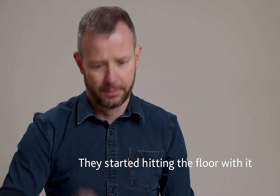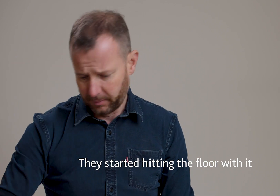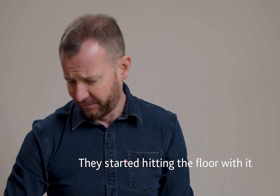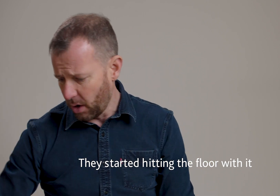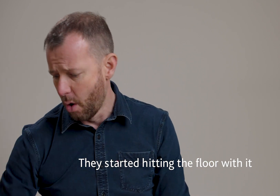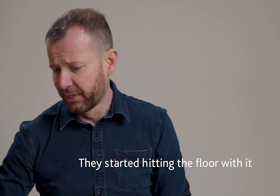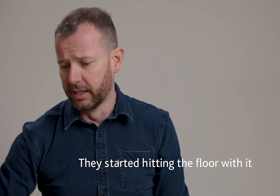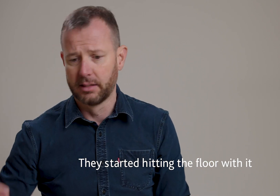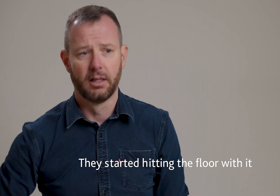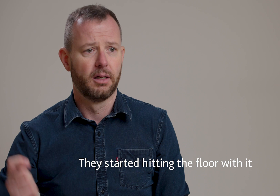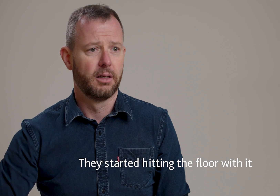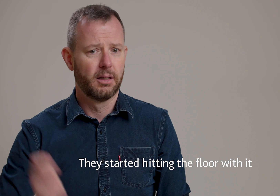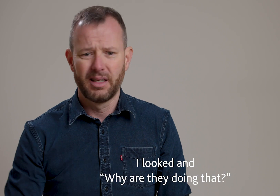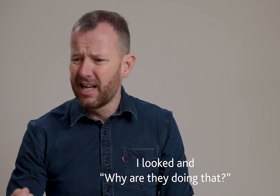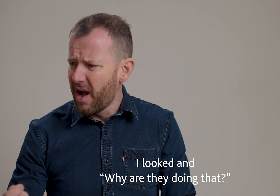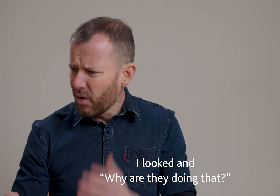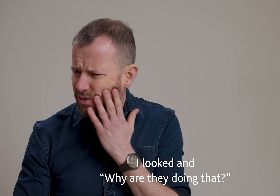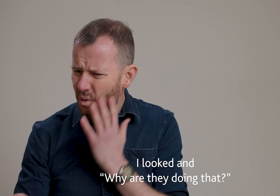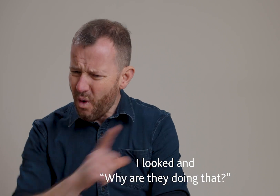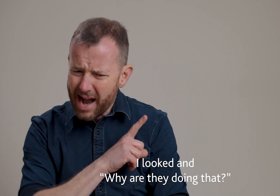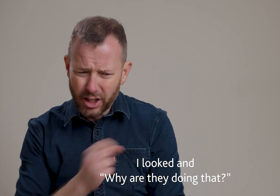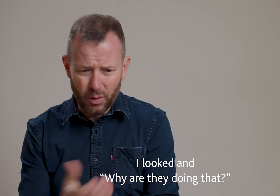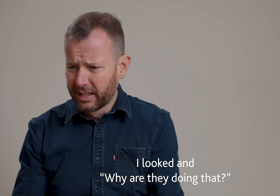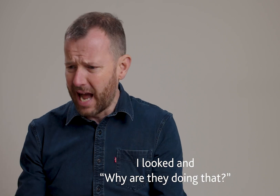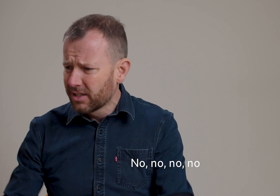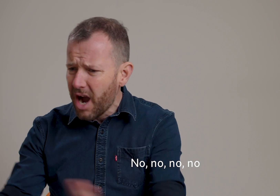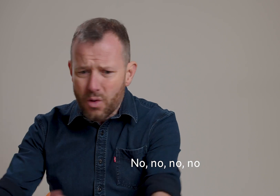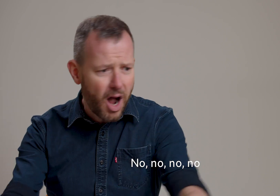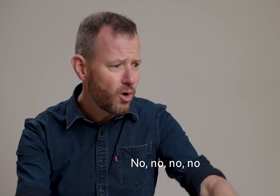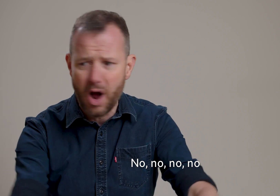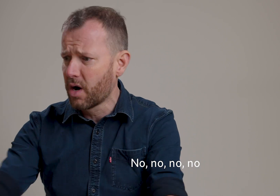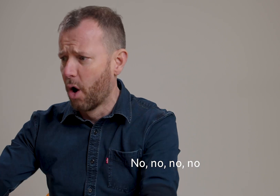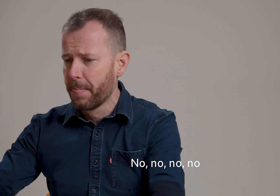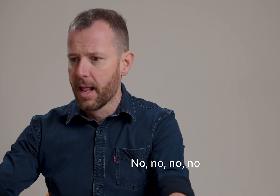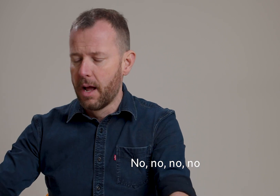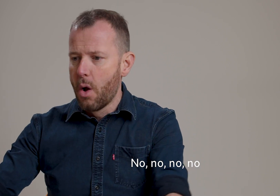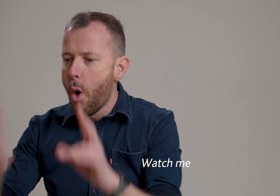the floor with it. Then I was like, why are they doing that? No.